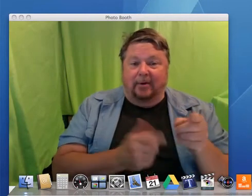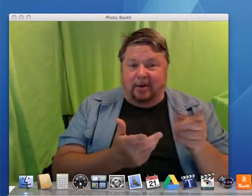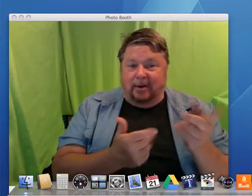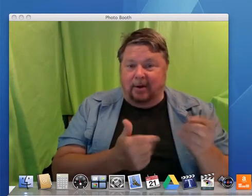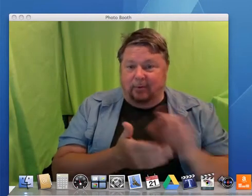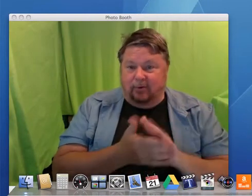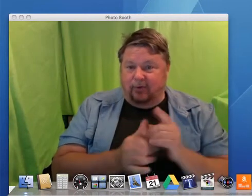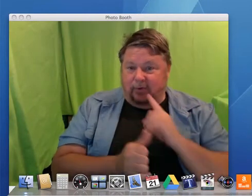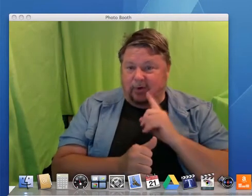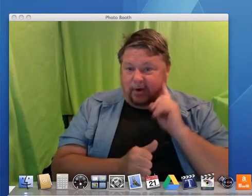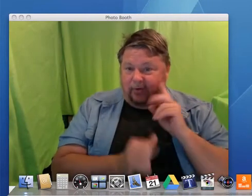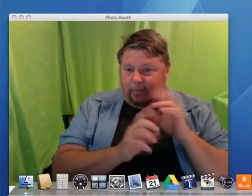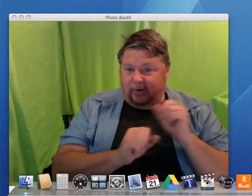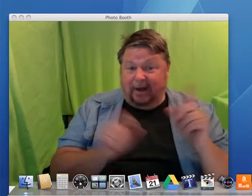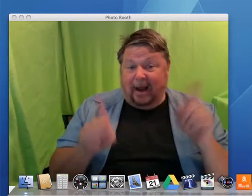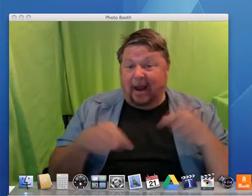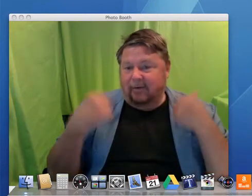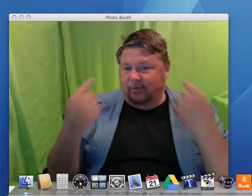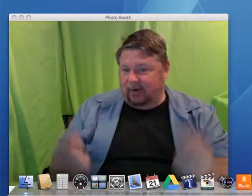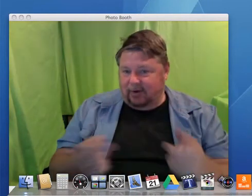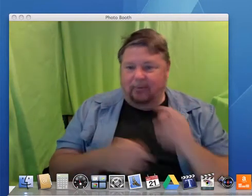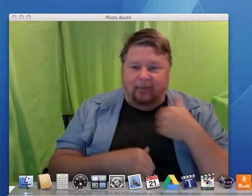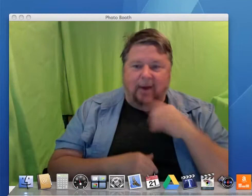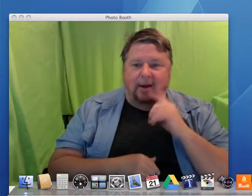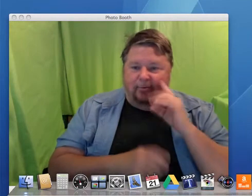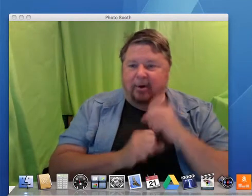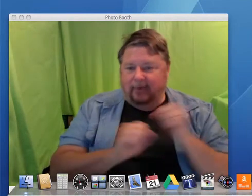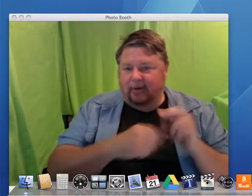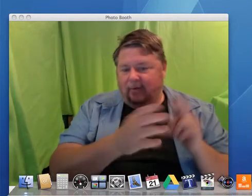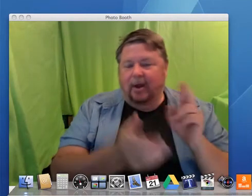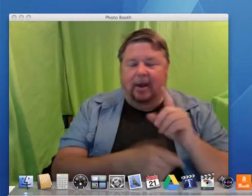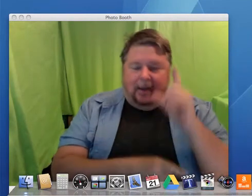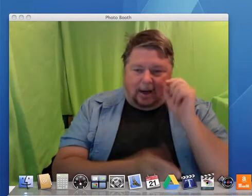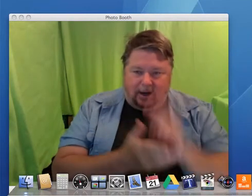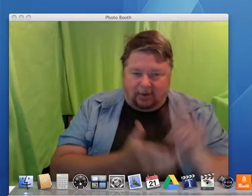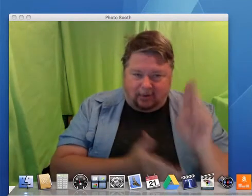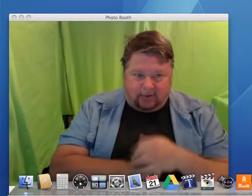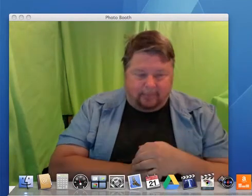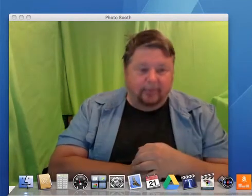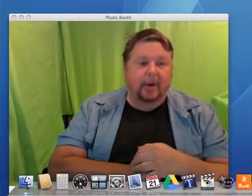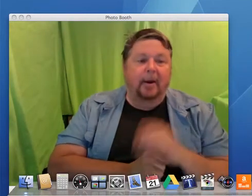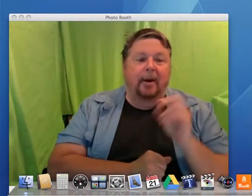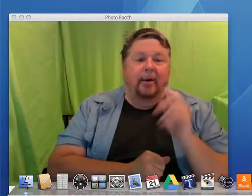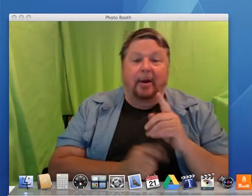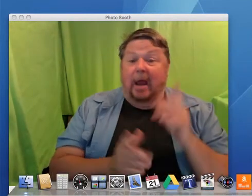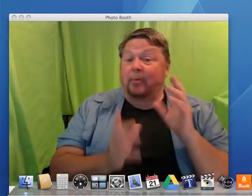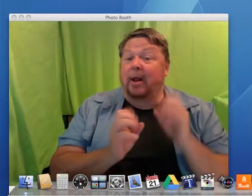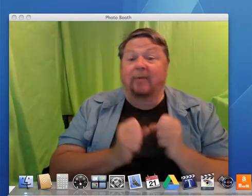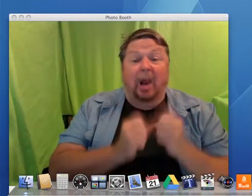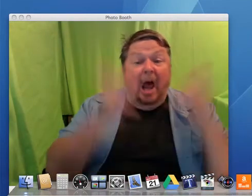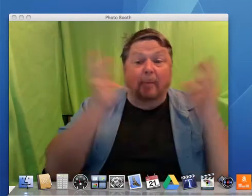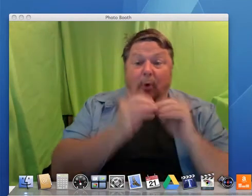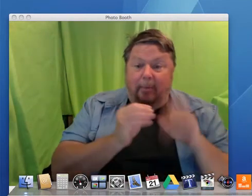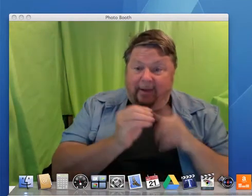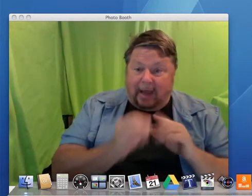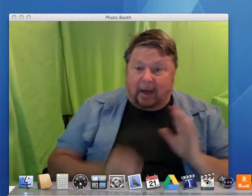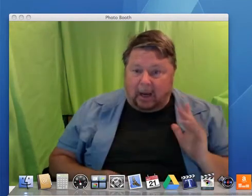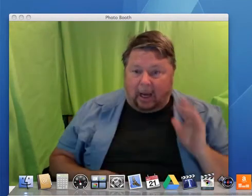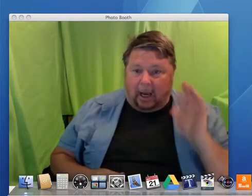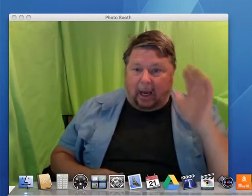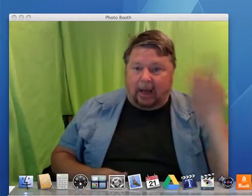And he was the first deaf president, and ever since then we've had deaf presidents of Gallaudet University. Okay, and we'll have a lot more about